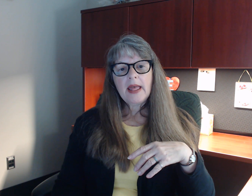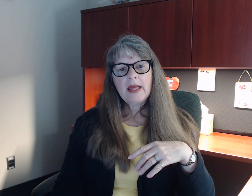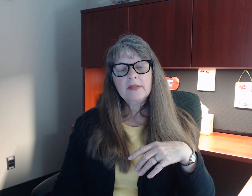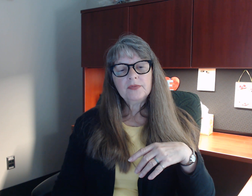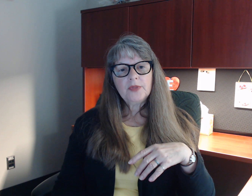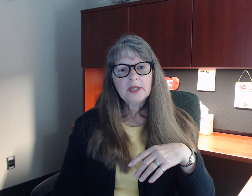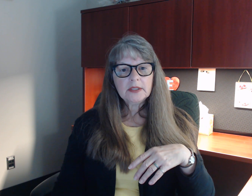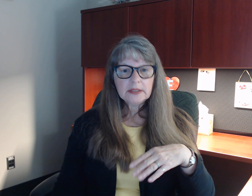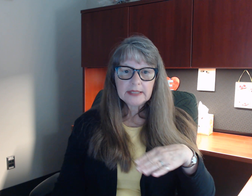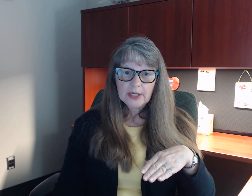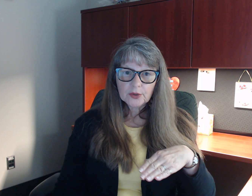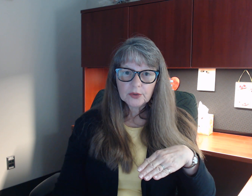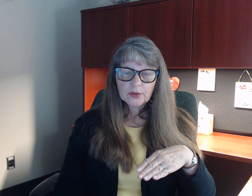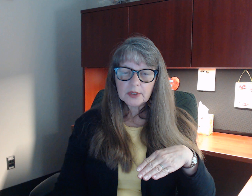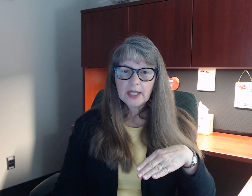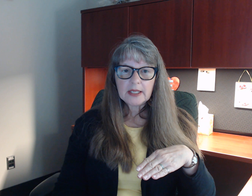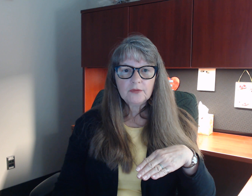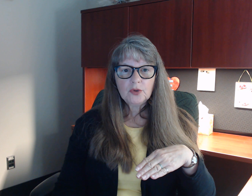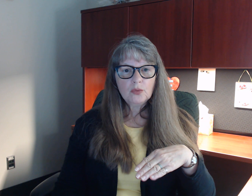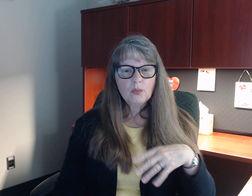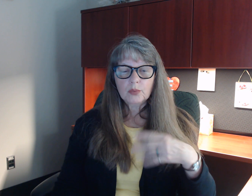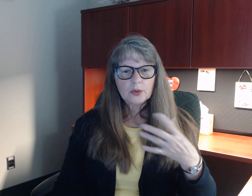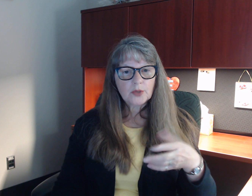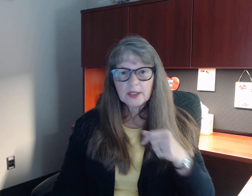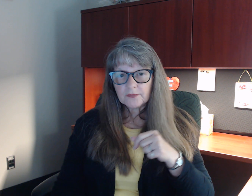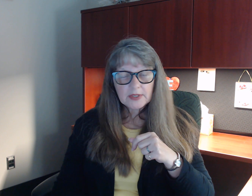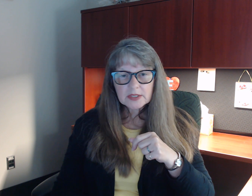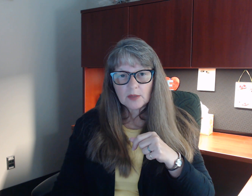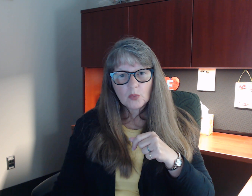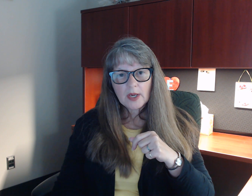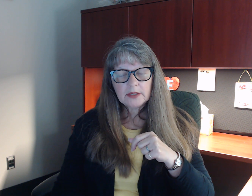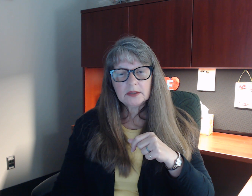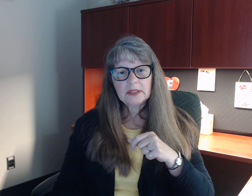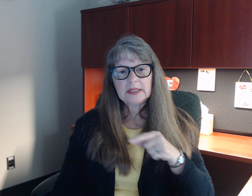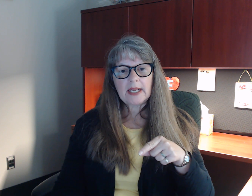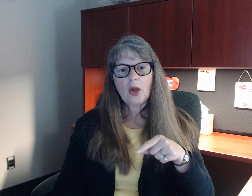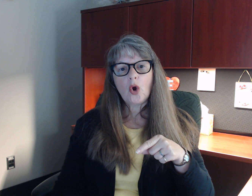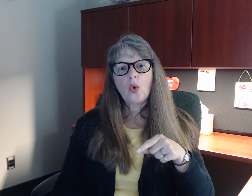And then later, like if you were trying to feed someone that's like, oh,